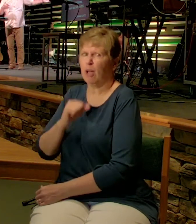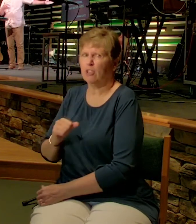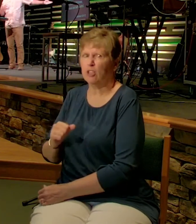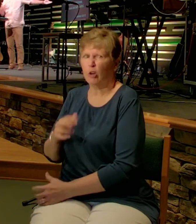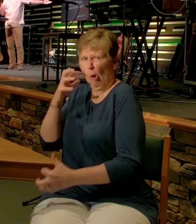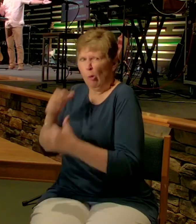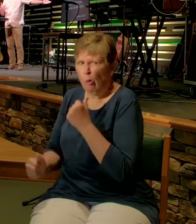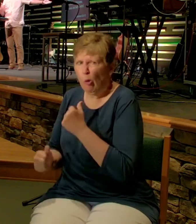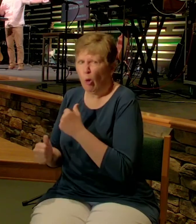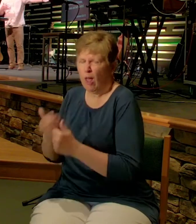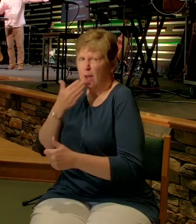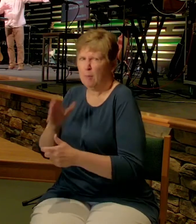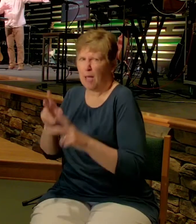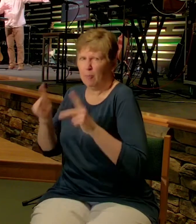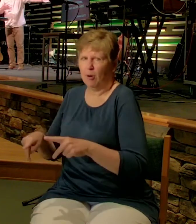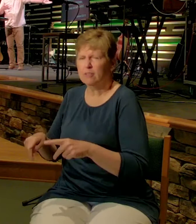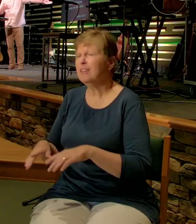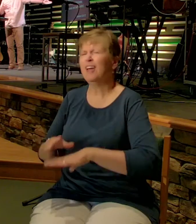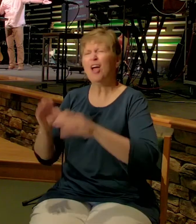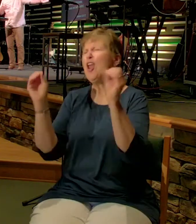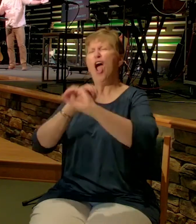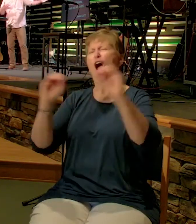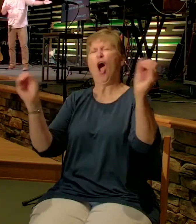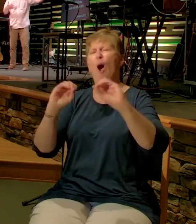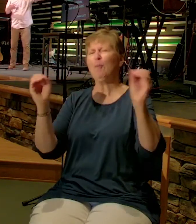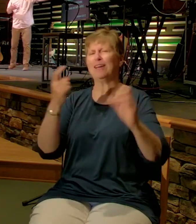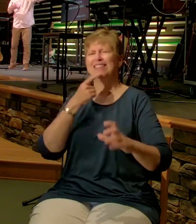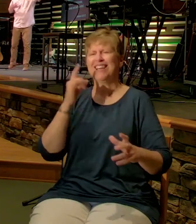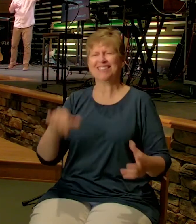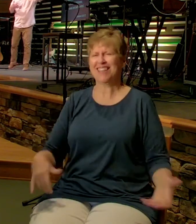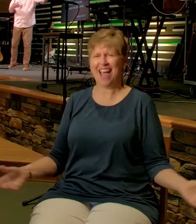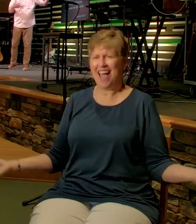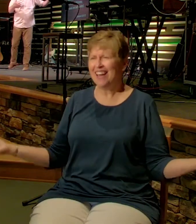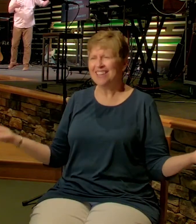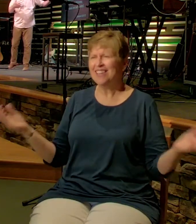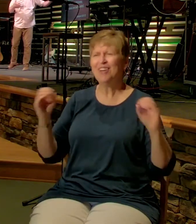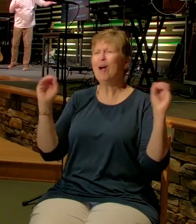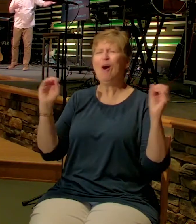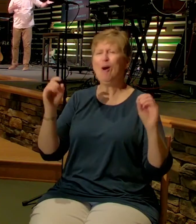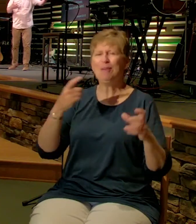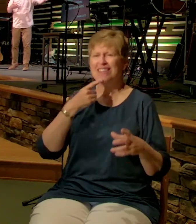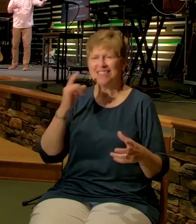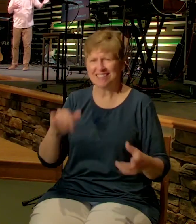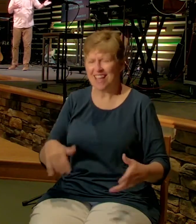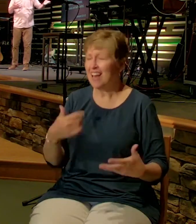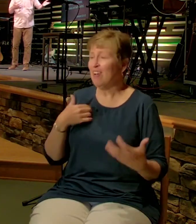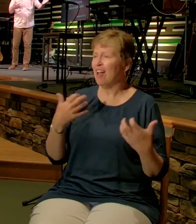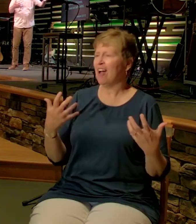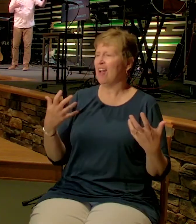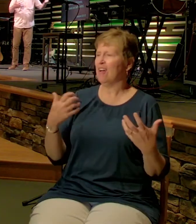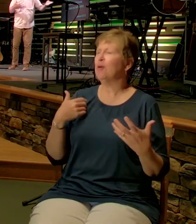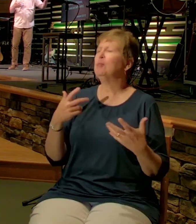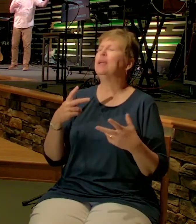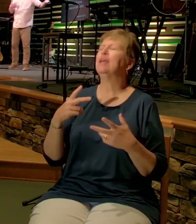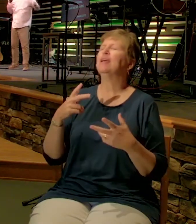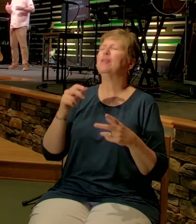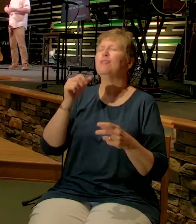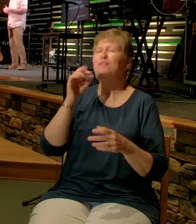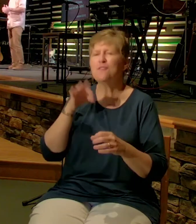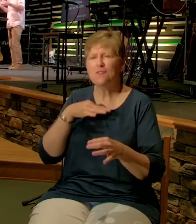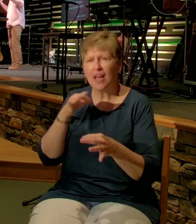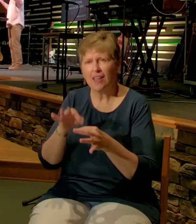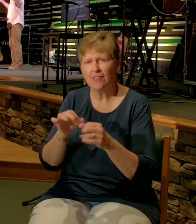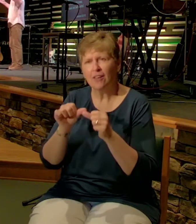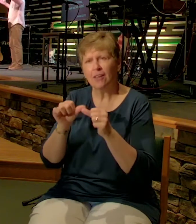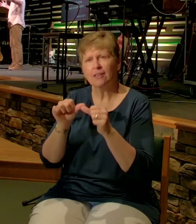and a really bad person. I don't think anybody thinks that way. They want to be patient, kind, and good. And then look at the next two, faithfulness and